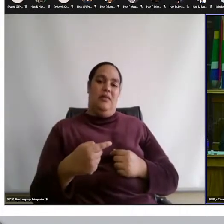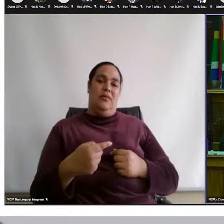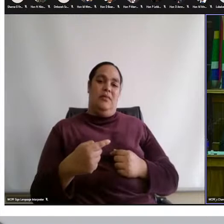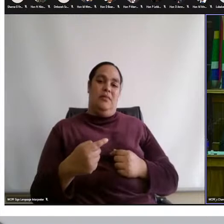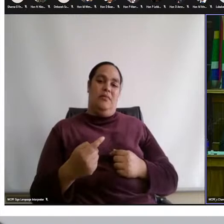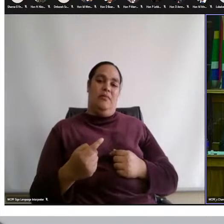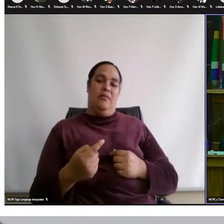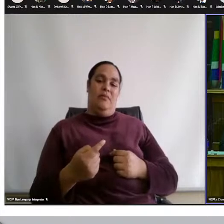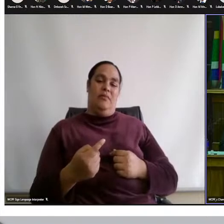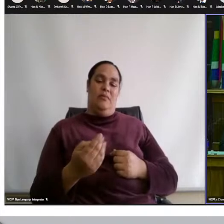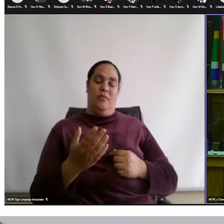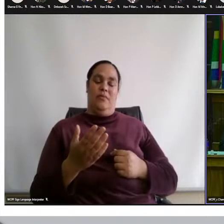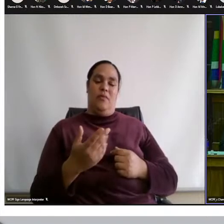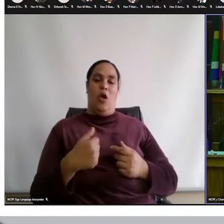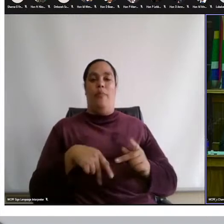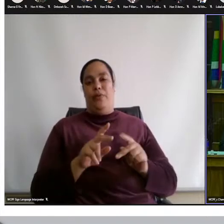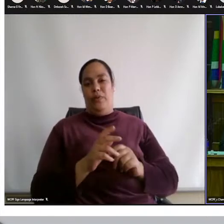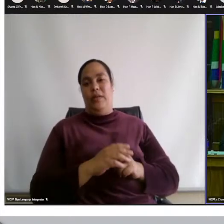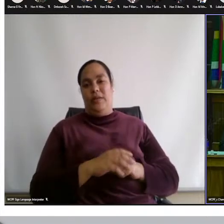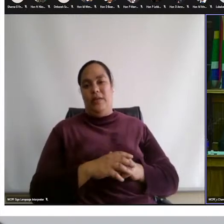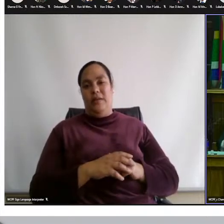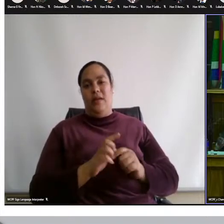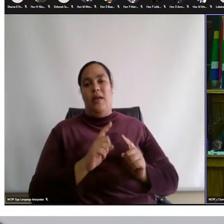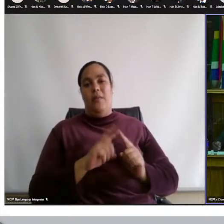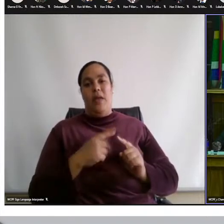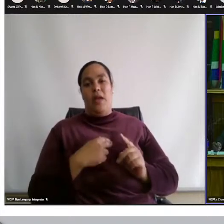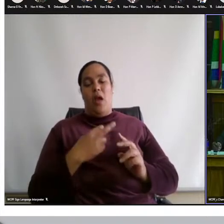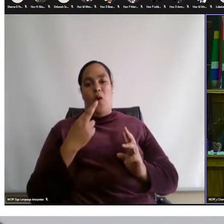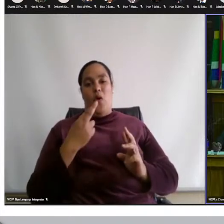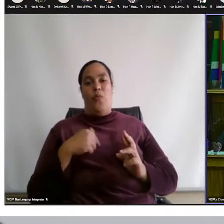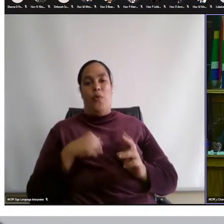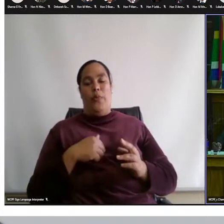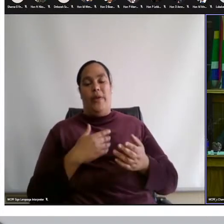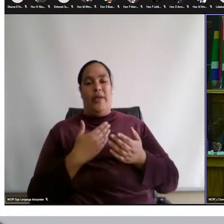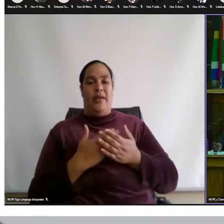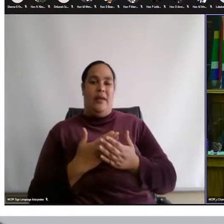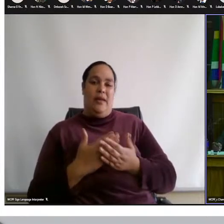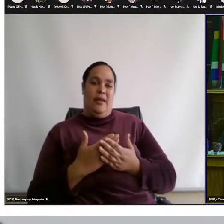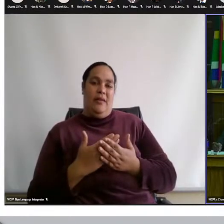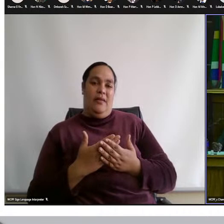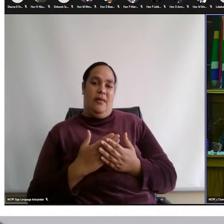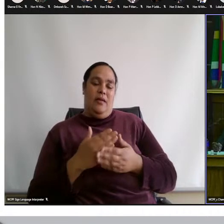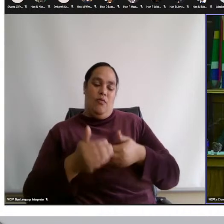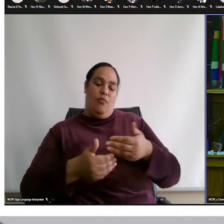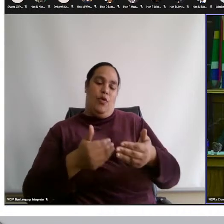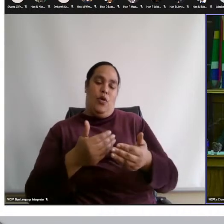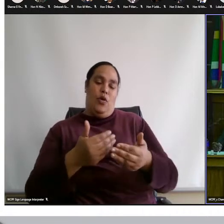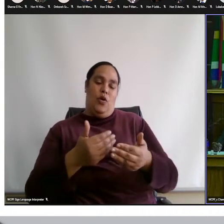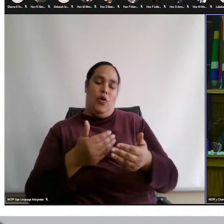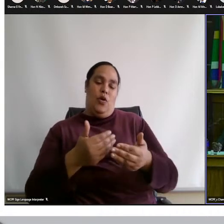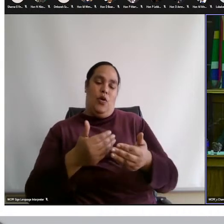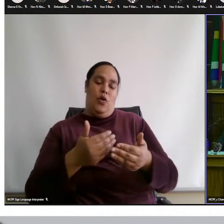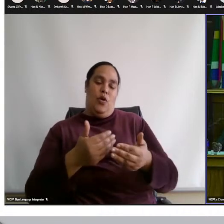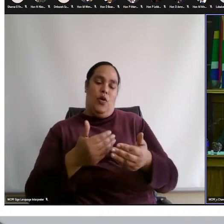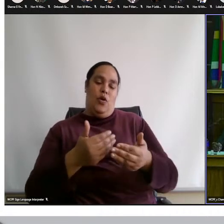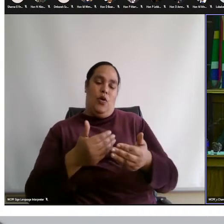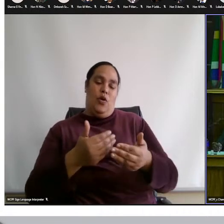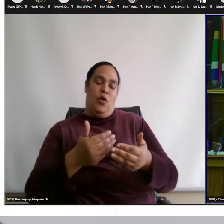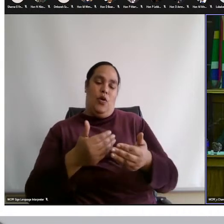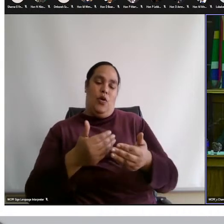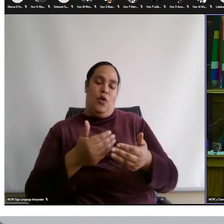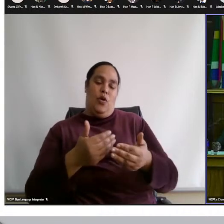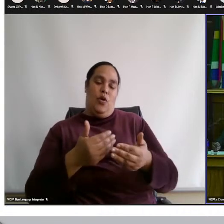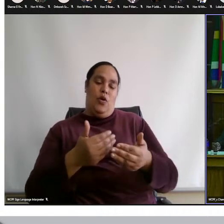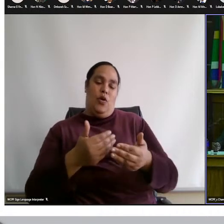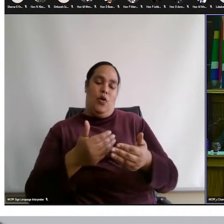closer opportunity. I do hope that we make progress in this area, because it is raised now for the second time in the